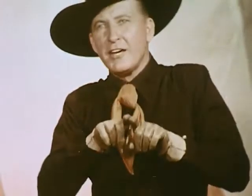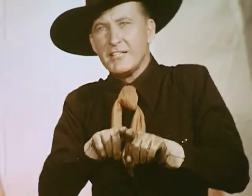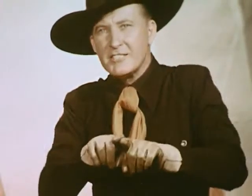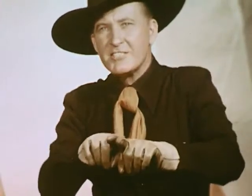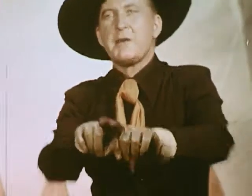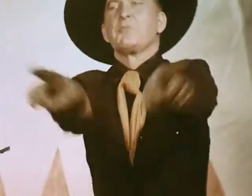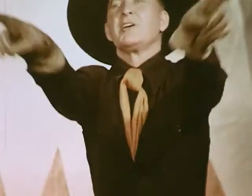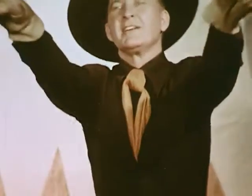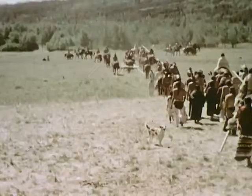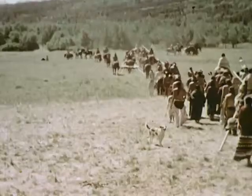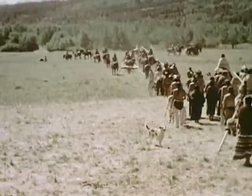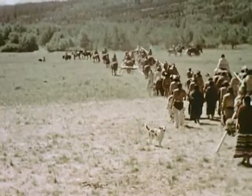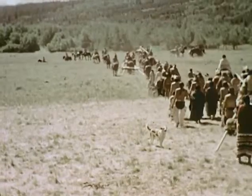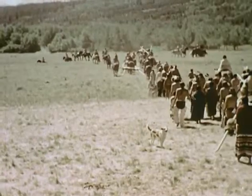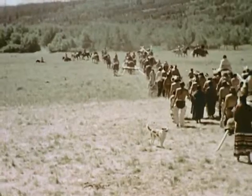They separated.